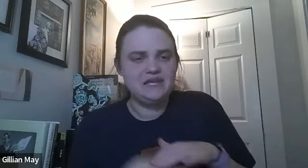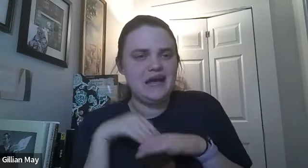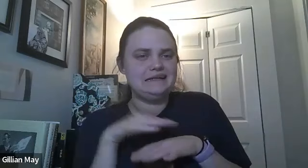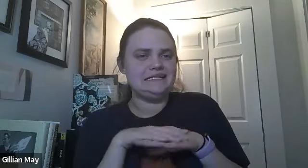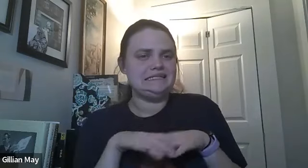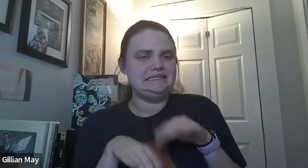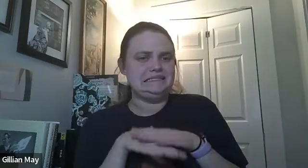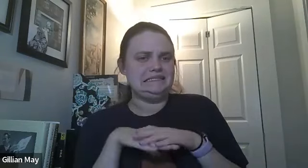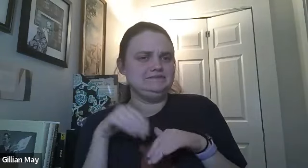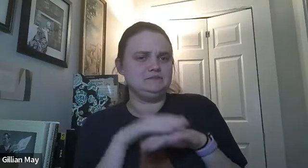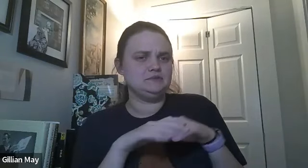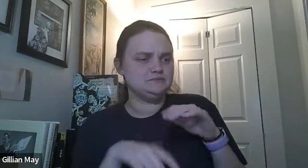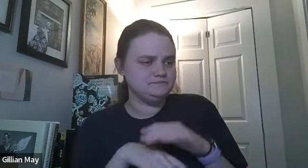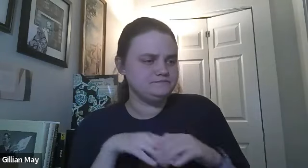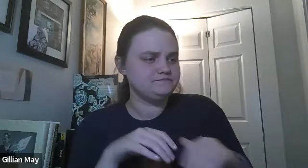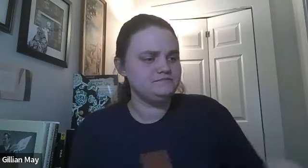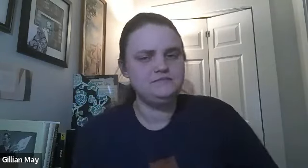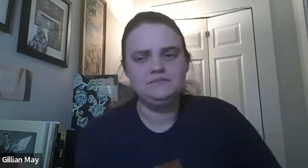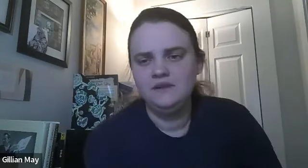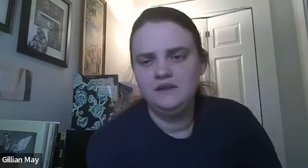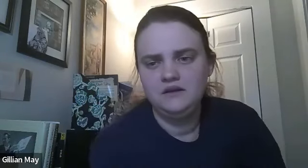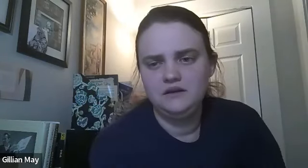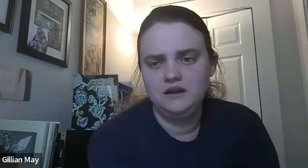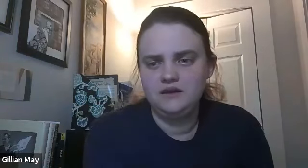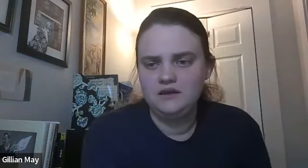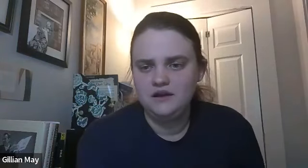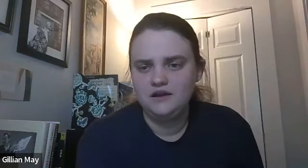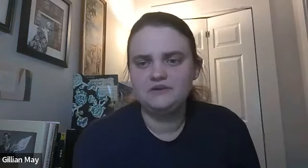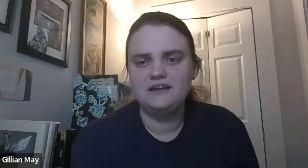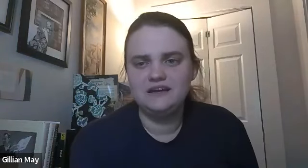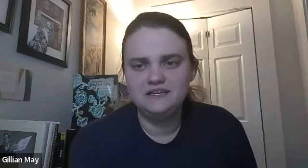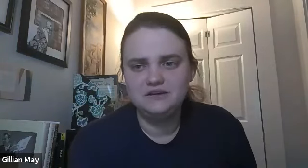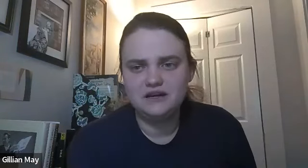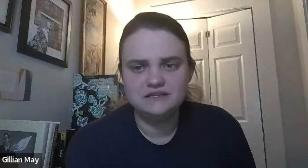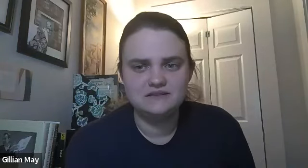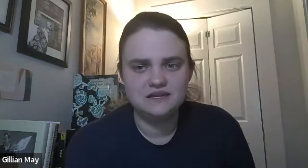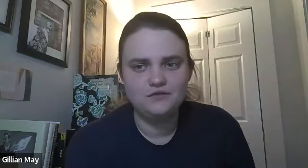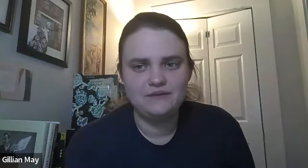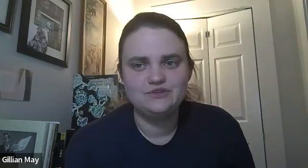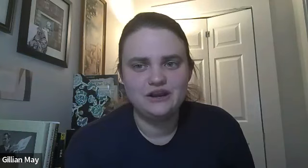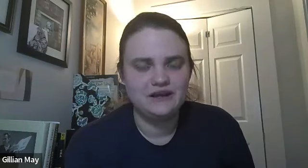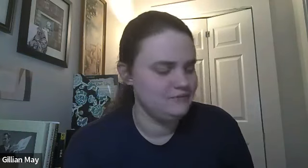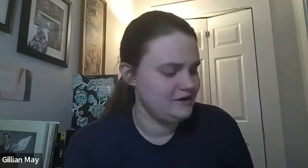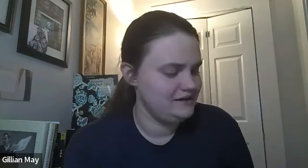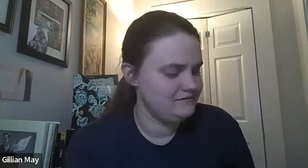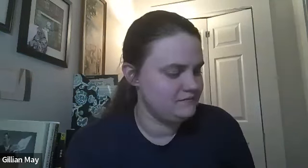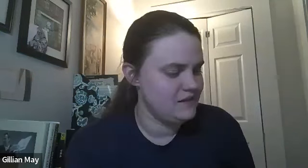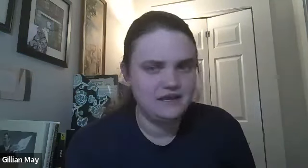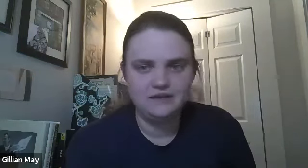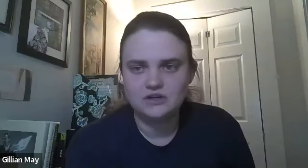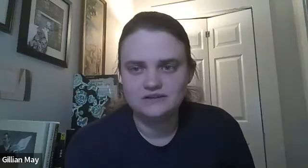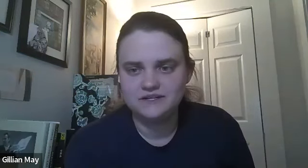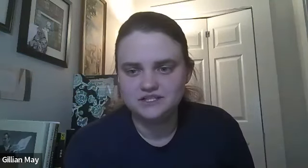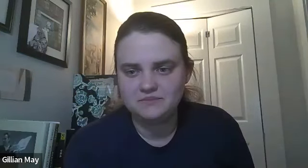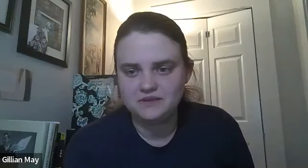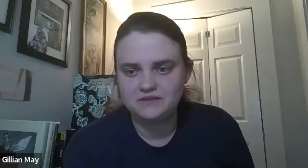yeah, uncomfortable. Okay. Are there any you guys can think of while I try to finish typing the